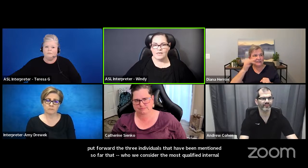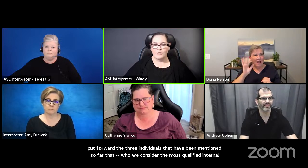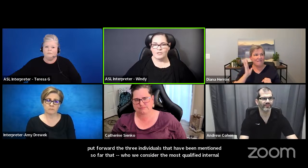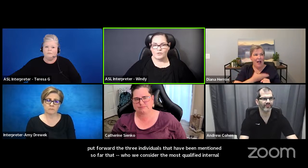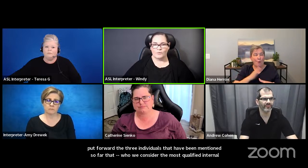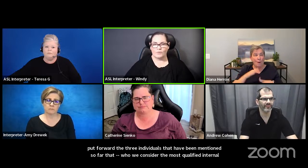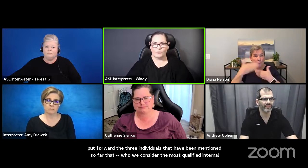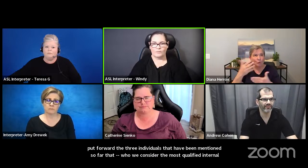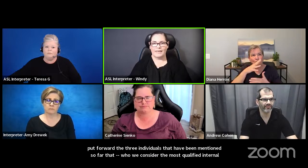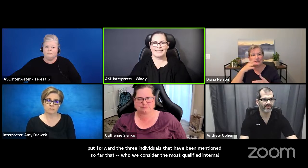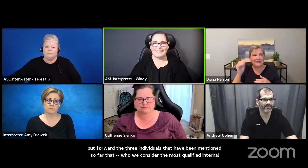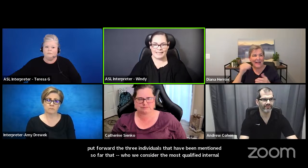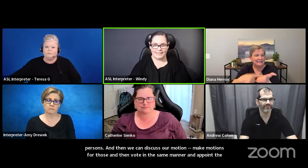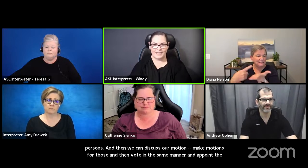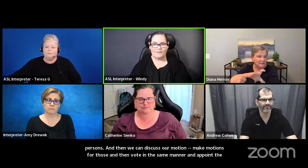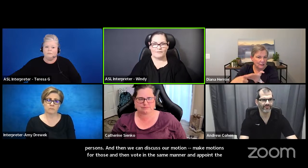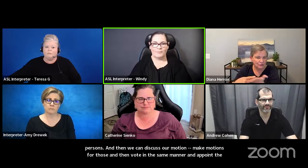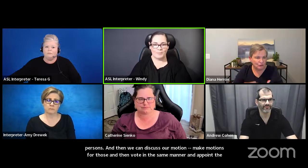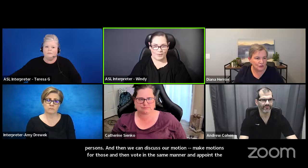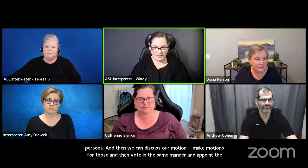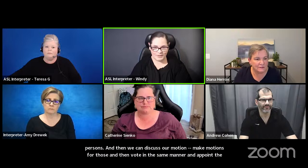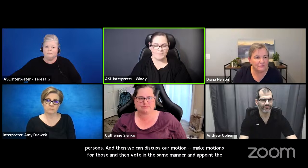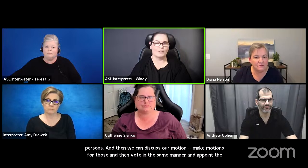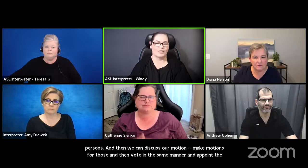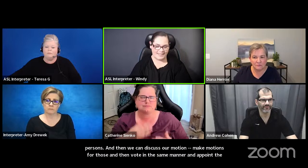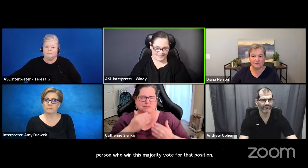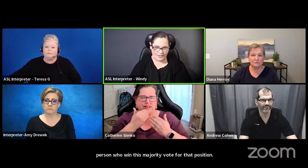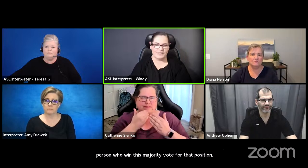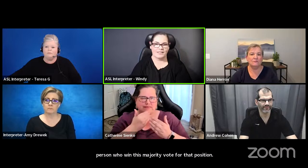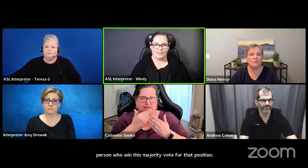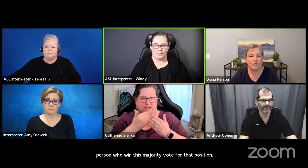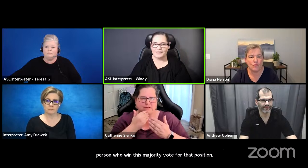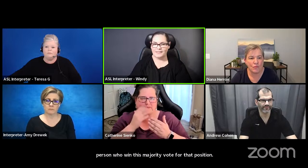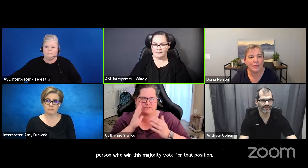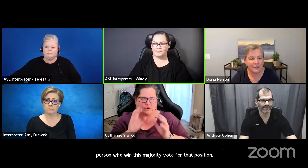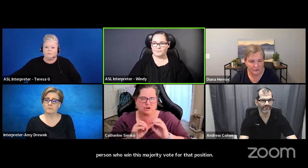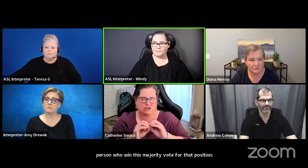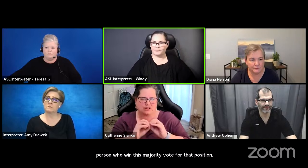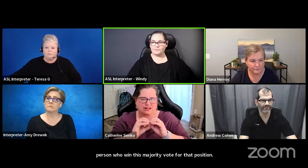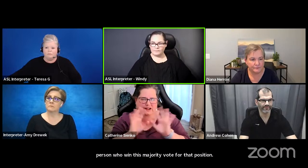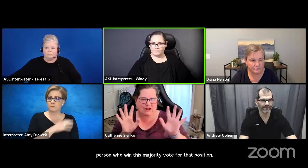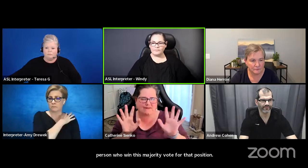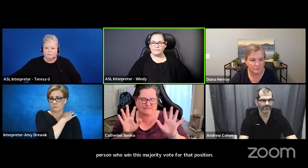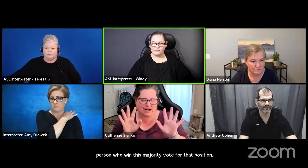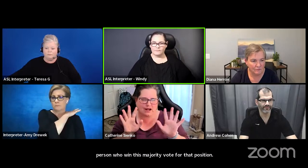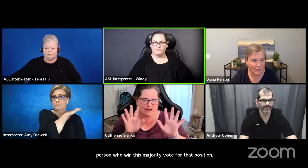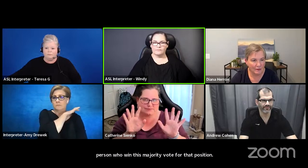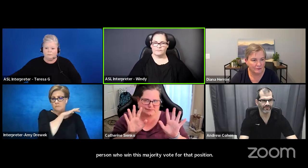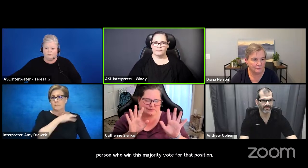is, to make sense of our proposal, our motions, and our discussions.